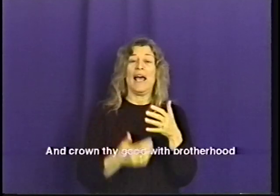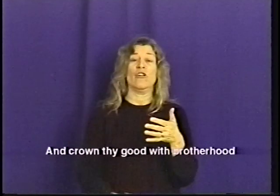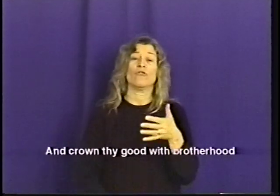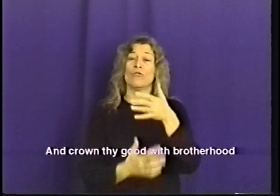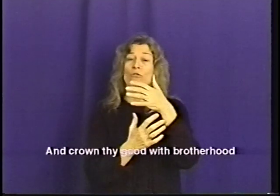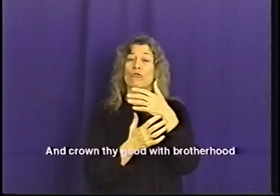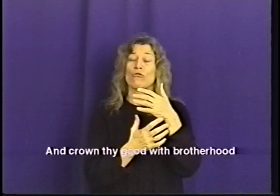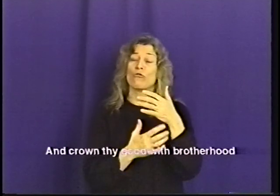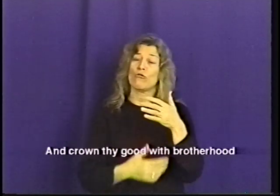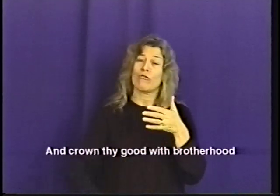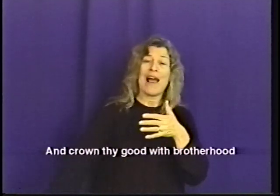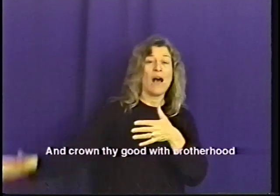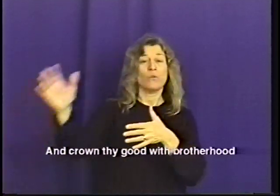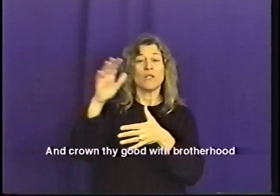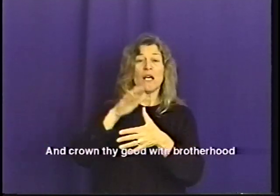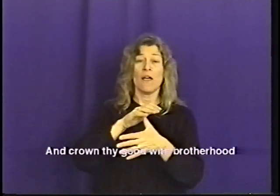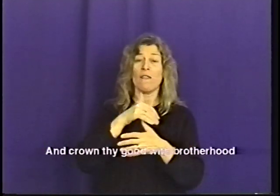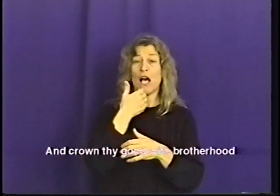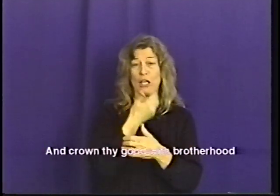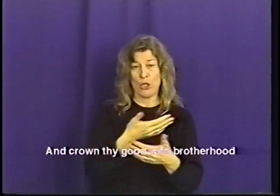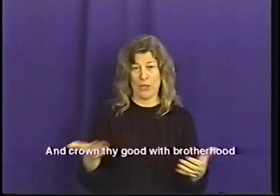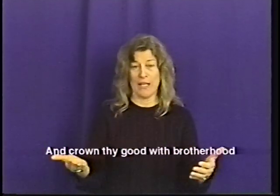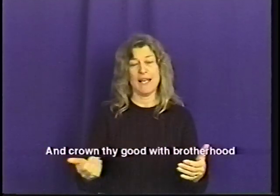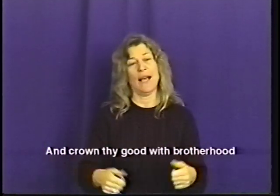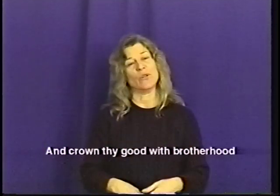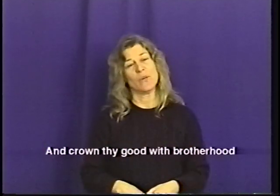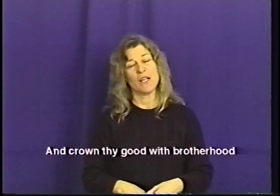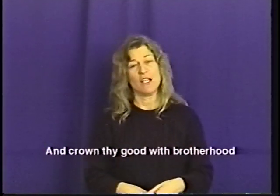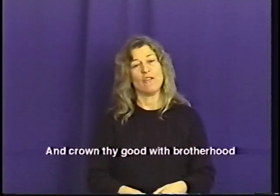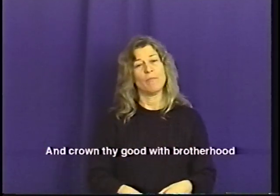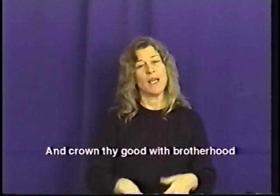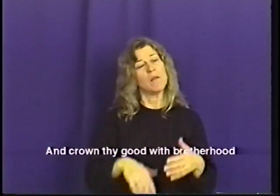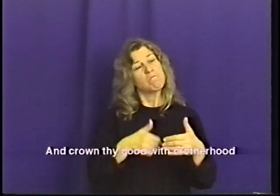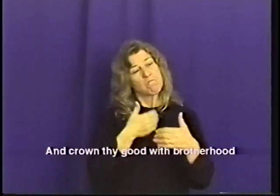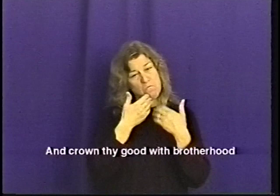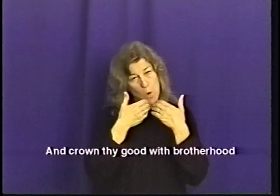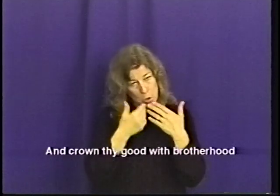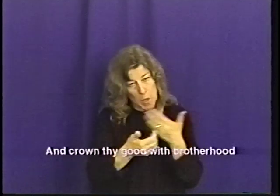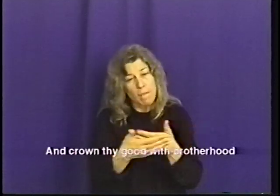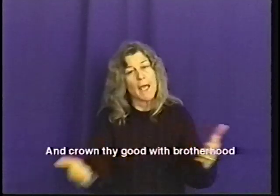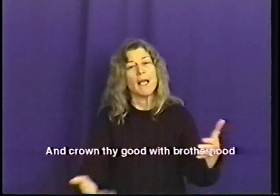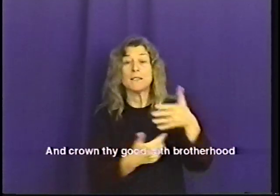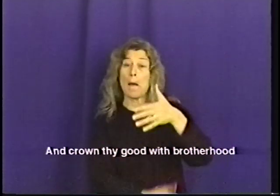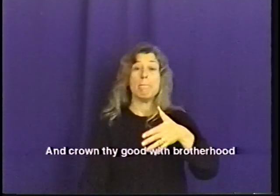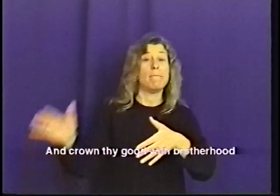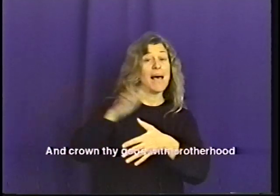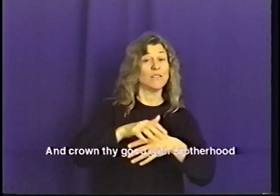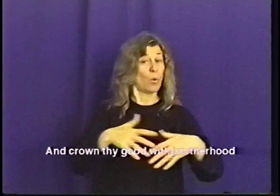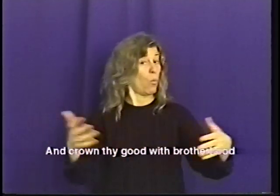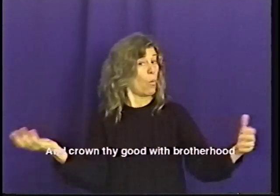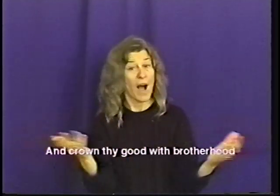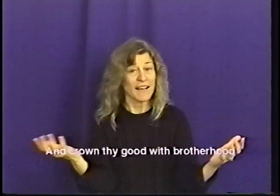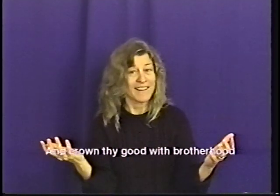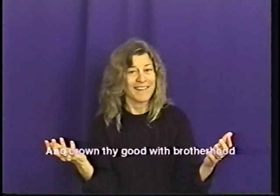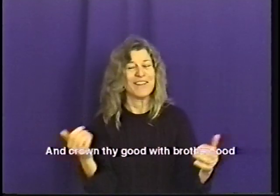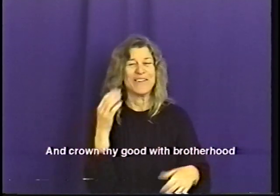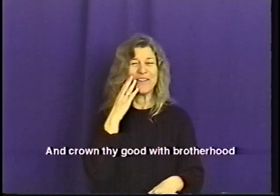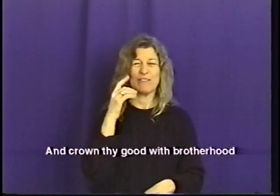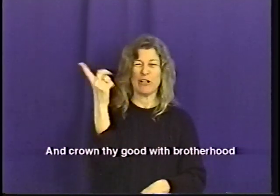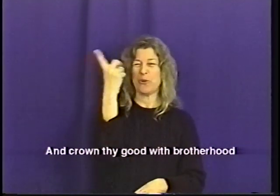And crowned thy good. Now, you can give me good things, best what? You know, the